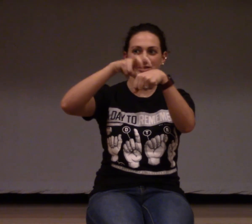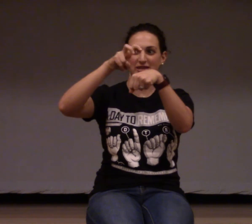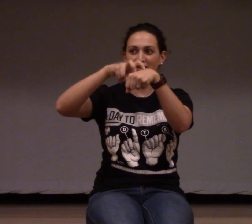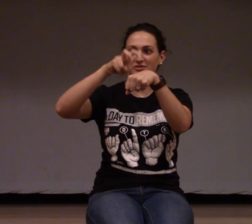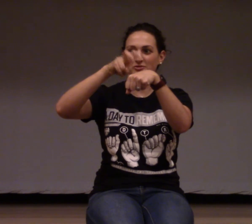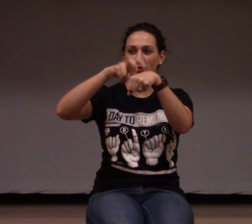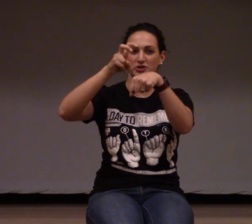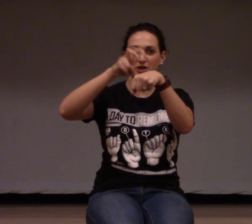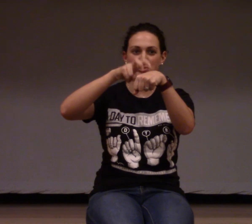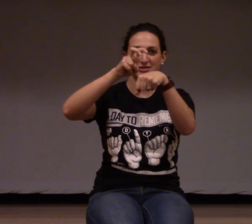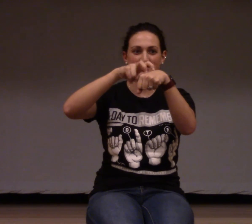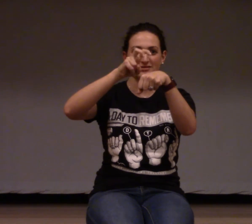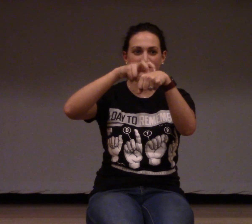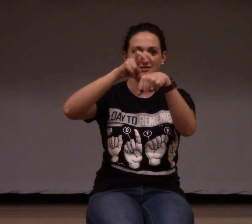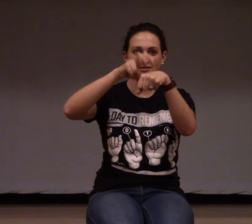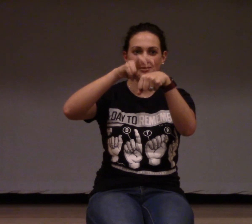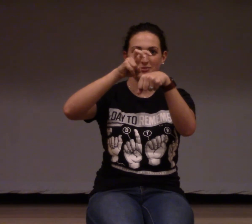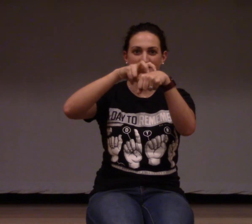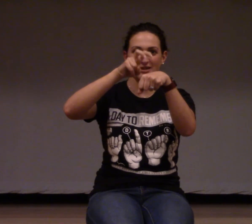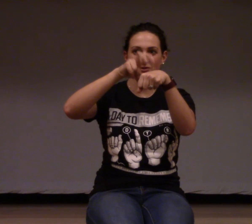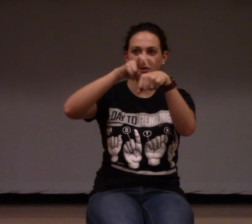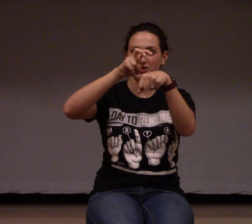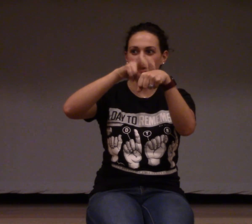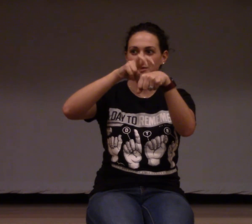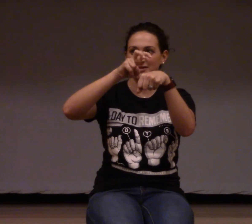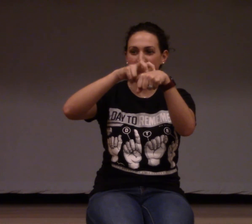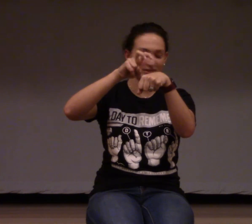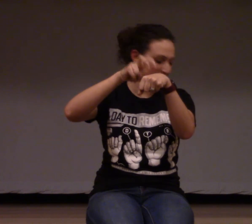Potato. Or chips. Potato or chips.